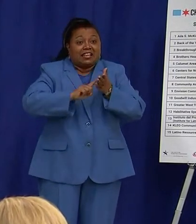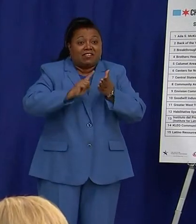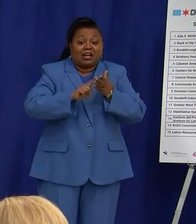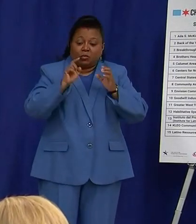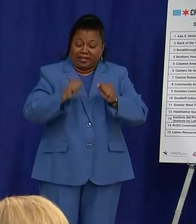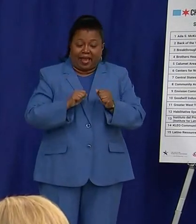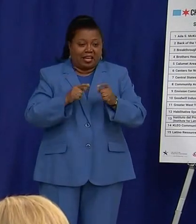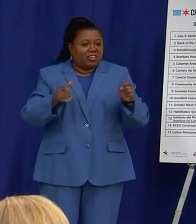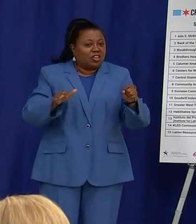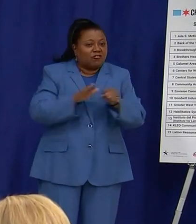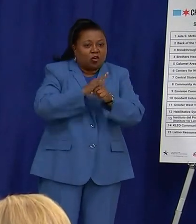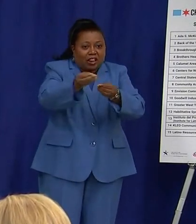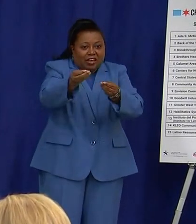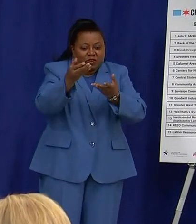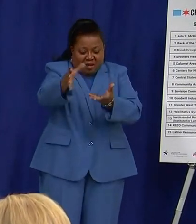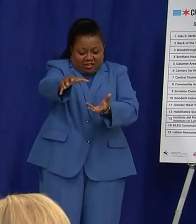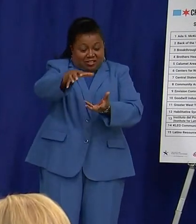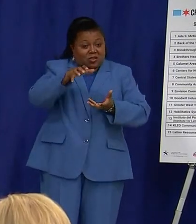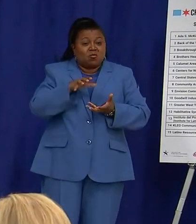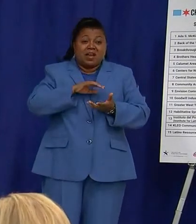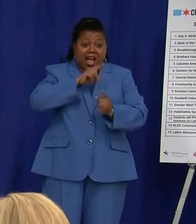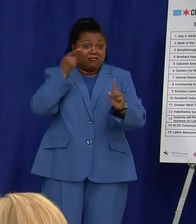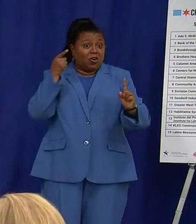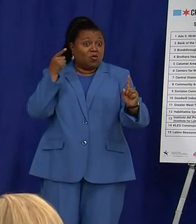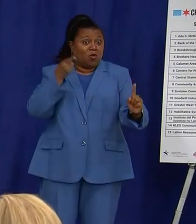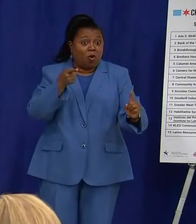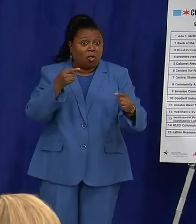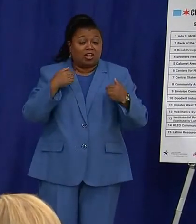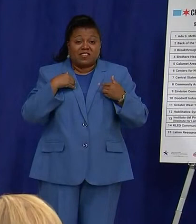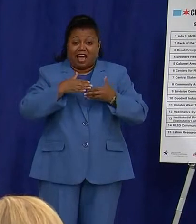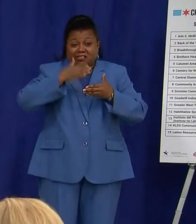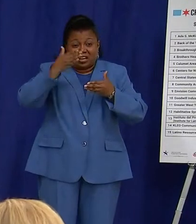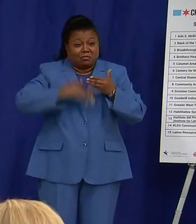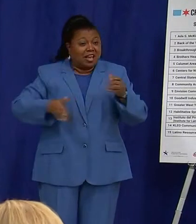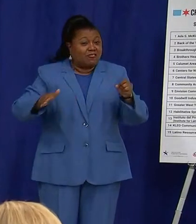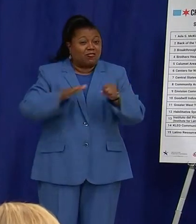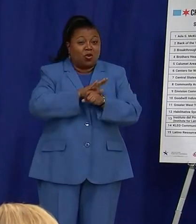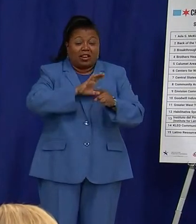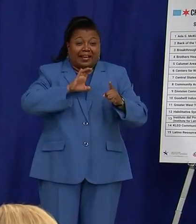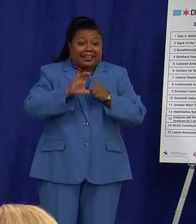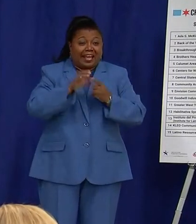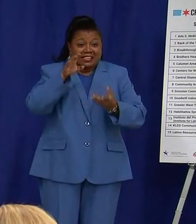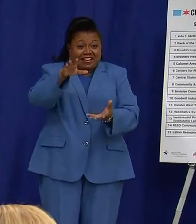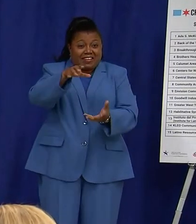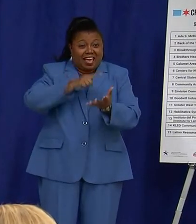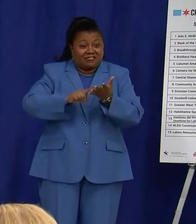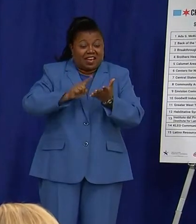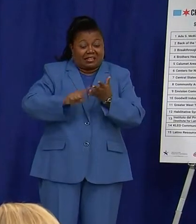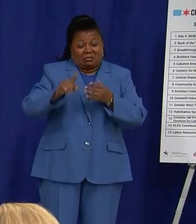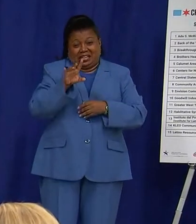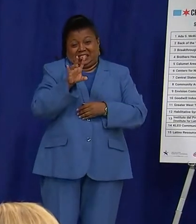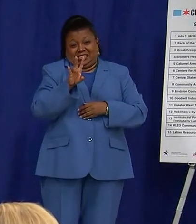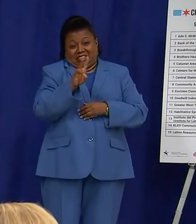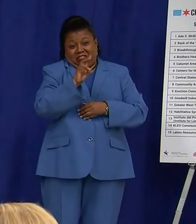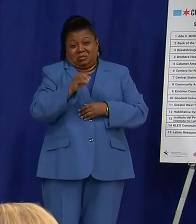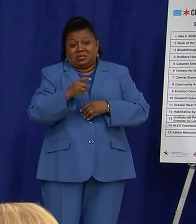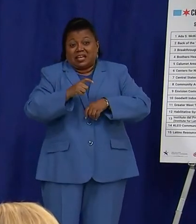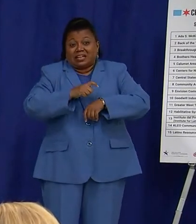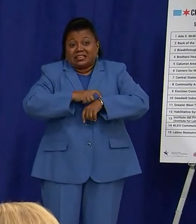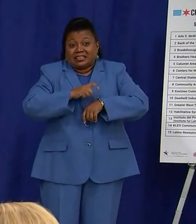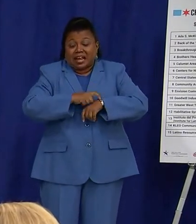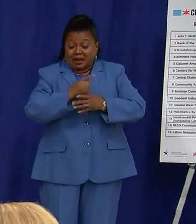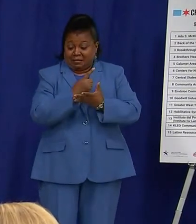where we're able to get the full information. We have a goal here of having complete full case investigations at least 70% of the